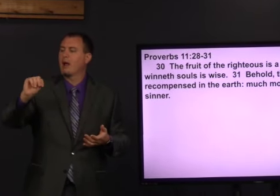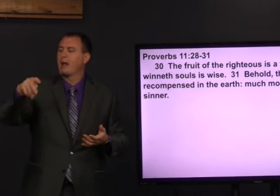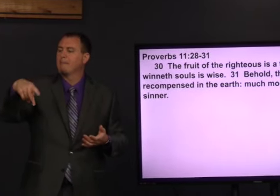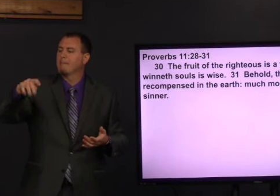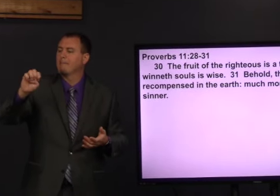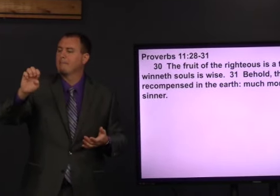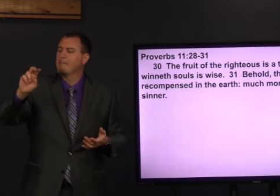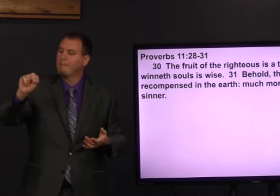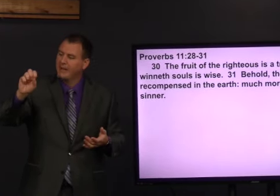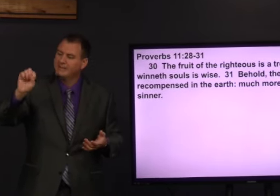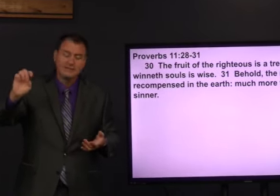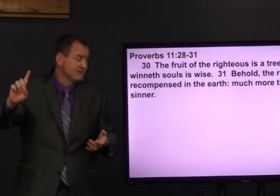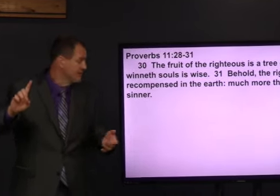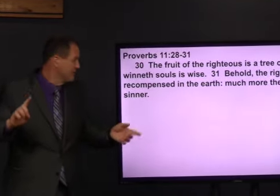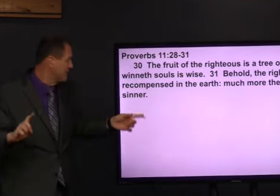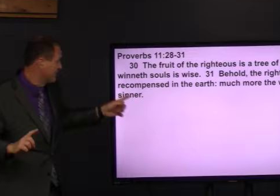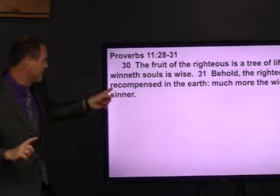be recompensed.